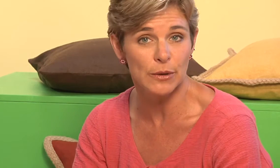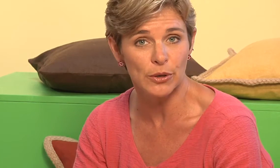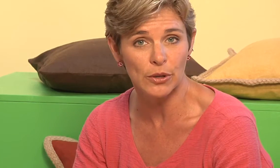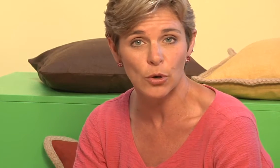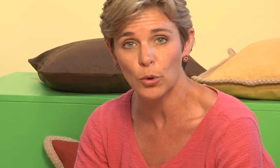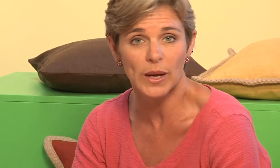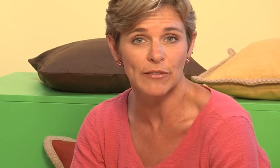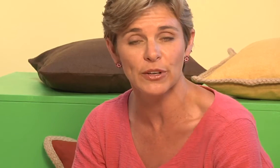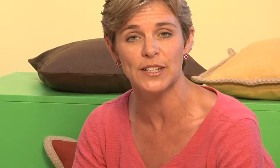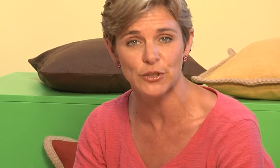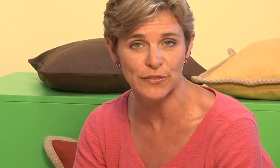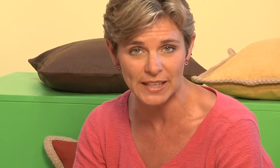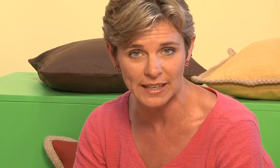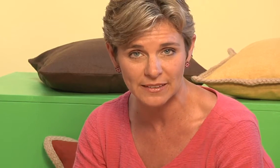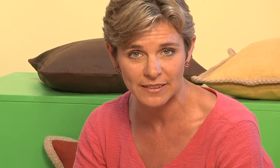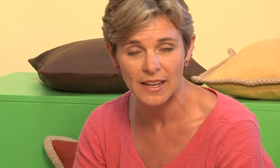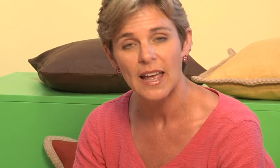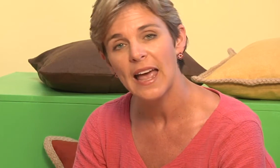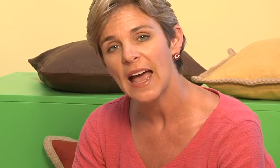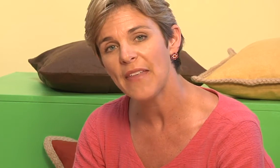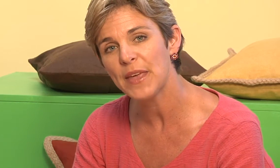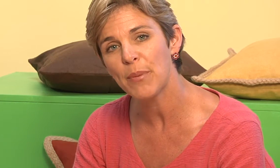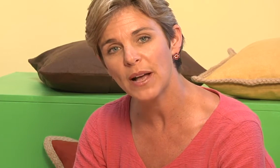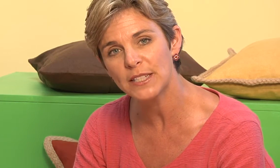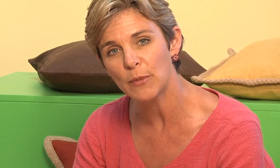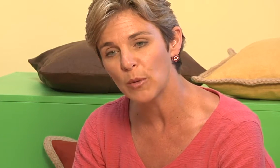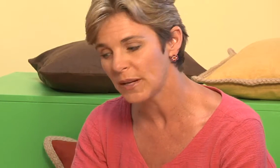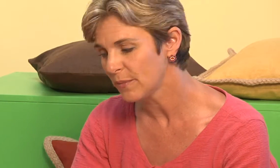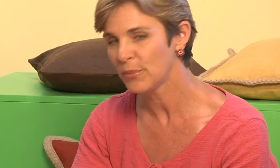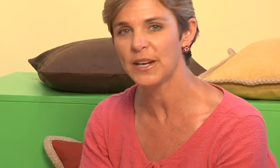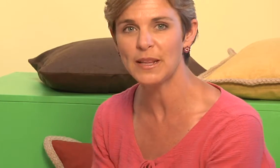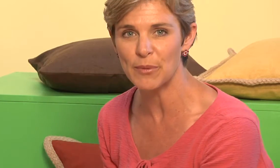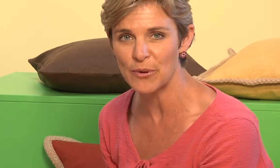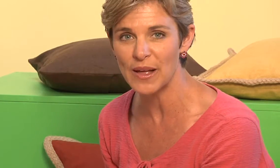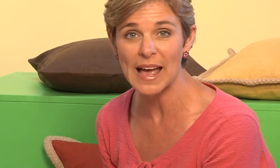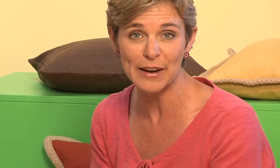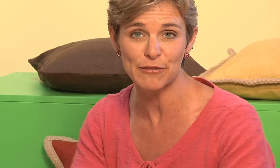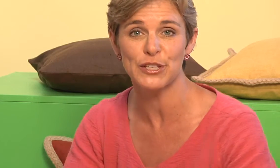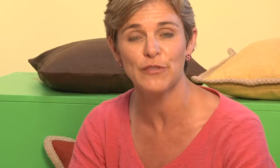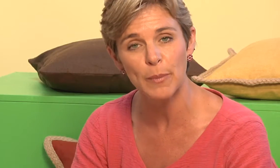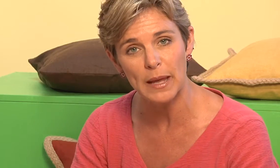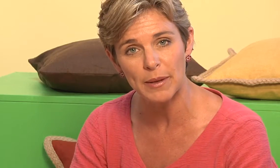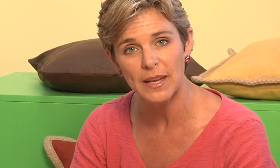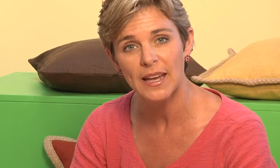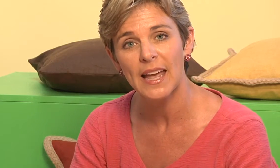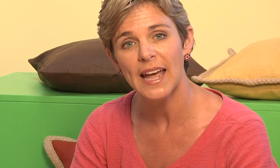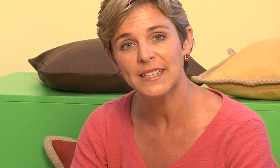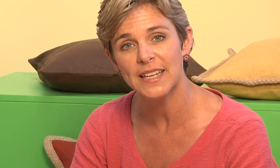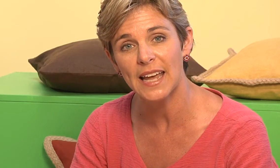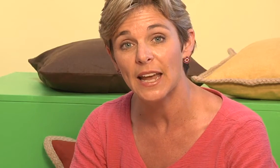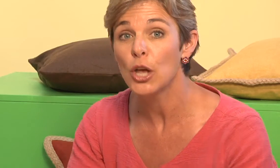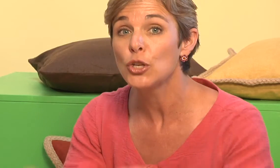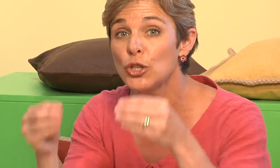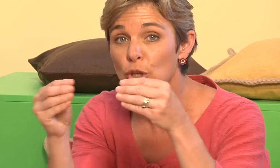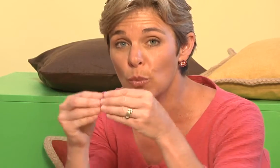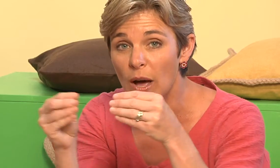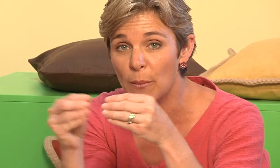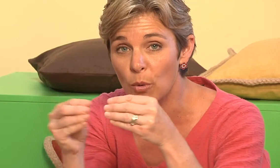cereal or whatever it is you're feeding, and then pause a moment, putting the bowl out of reach of your baby, and say, do you want